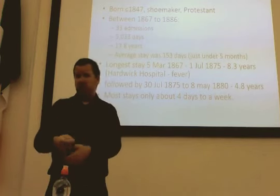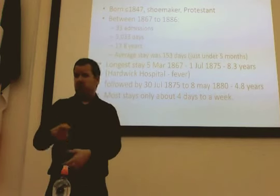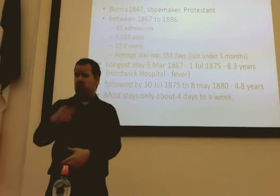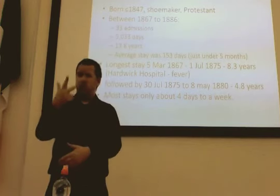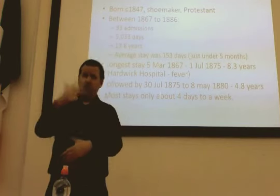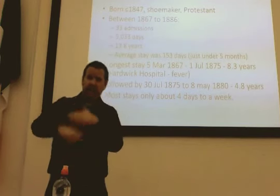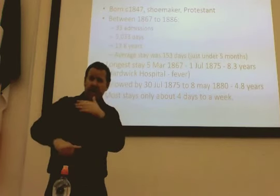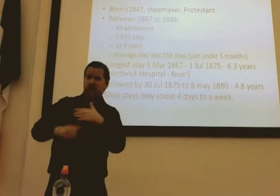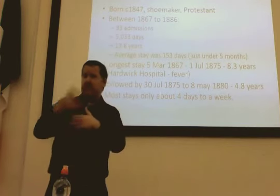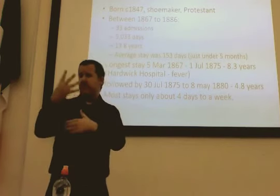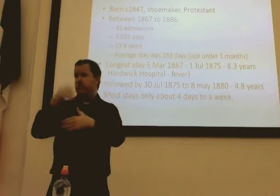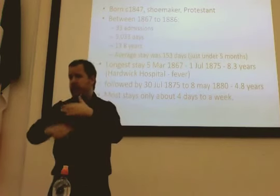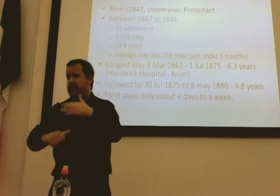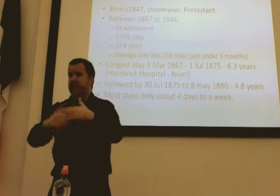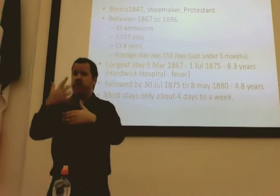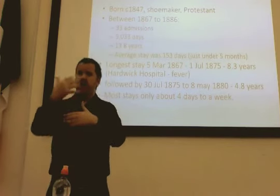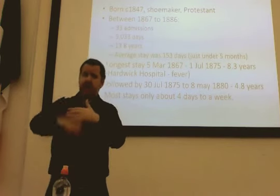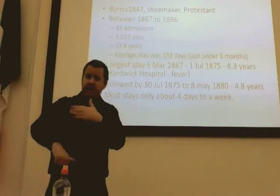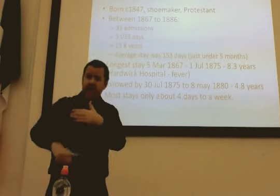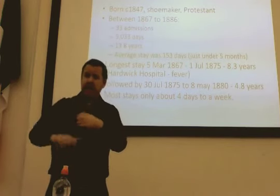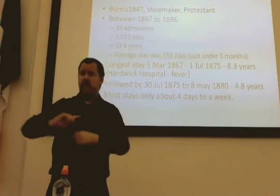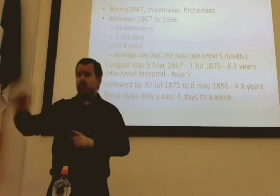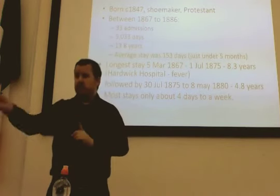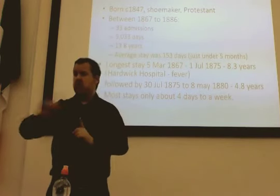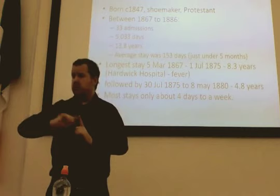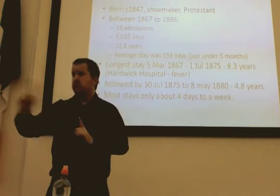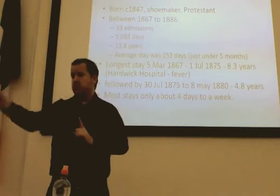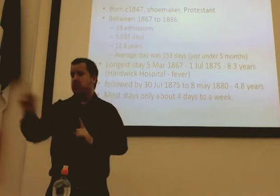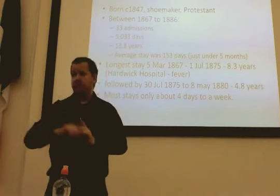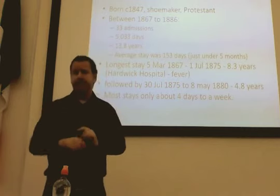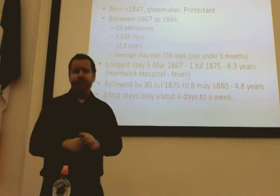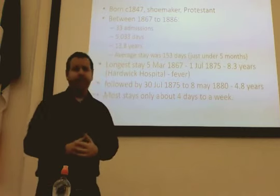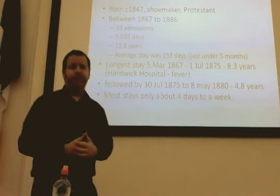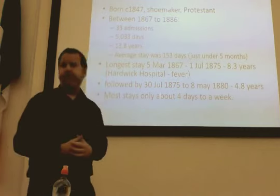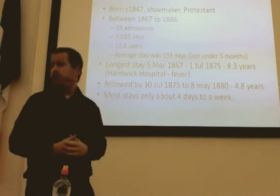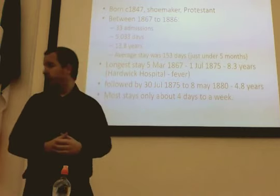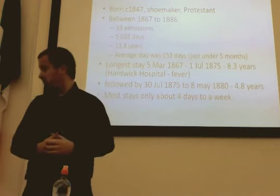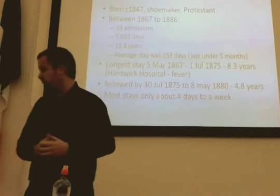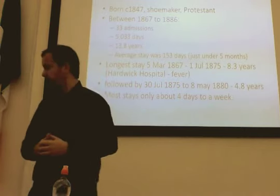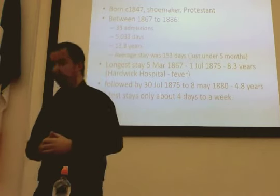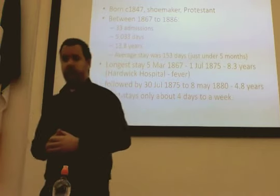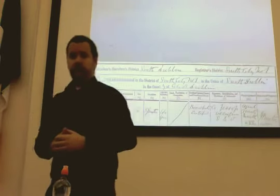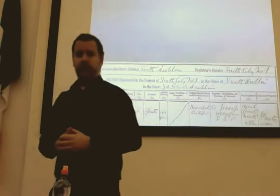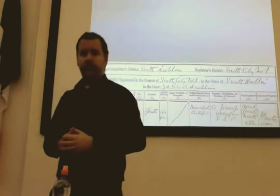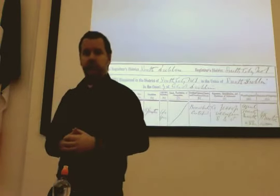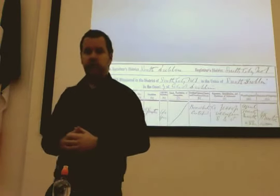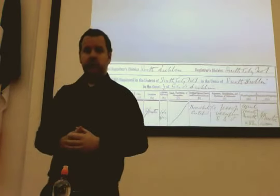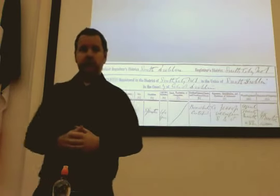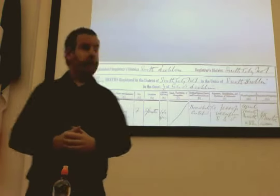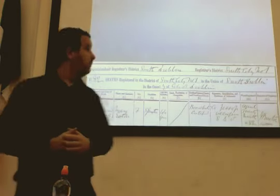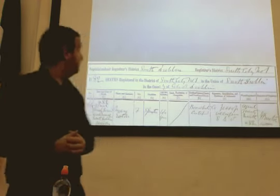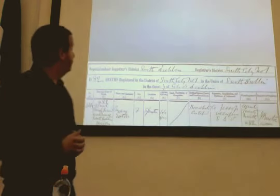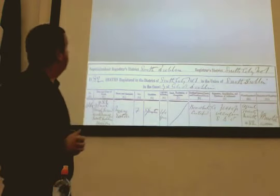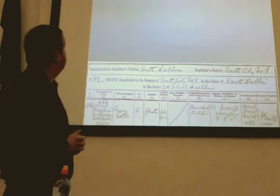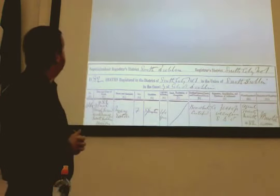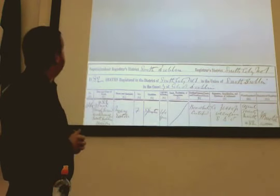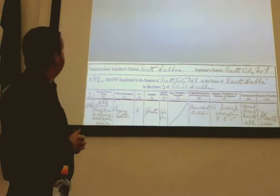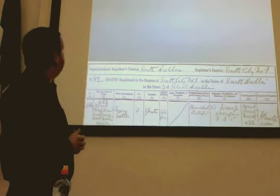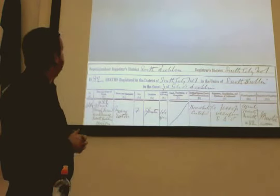Most of the time, when people would go in, they would go for short periods, and this fellow was no different. He'd go in for a few days at a time, usually.